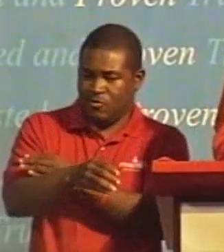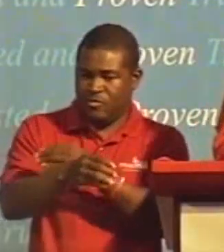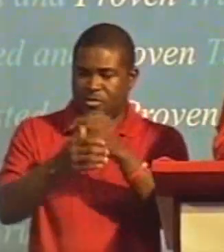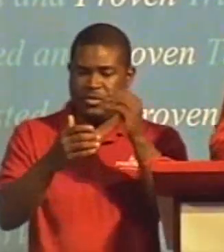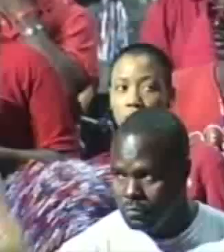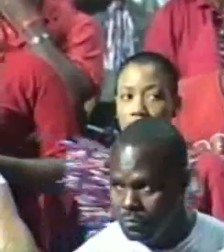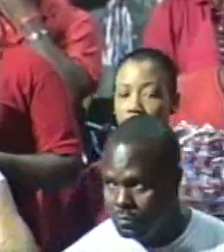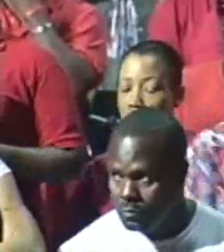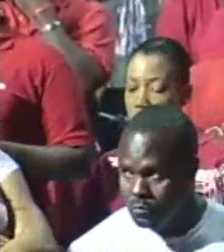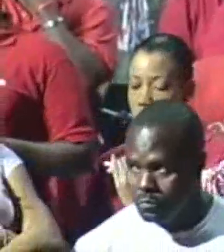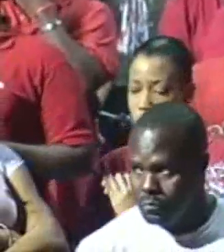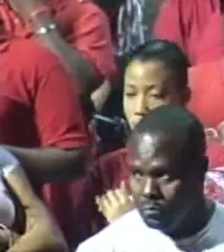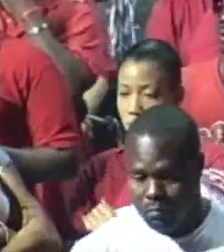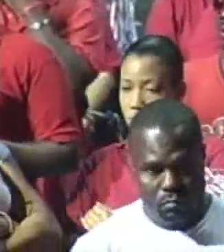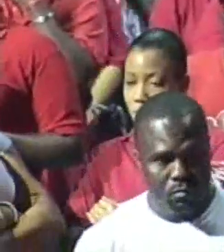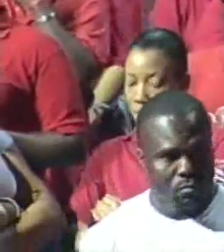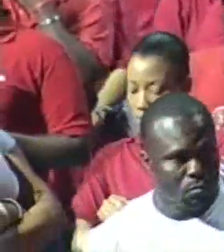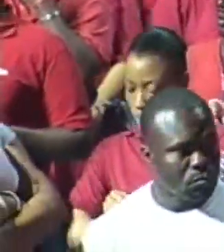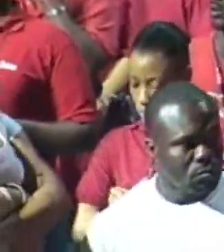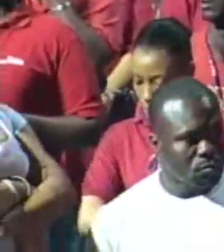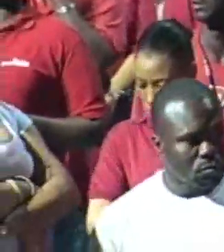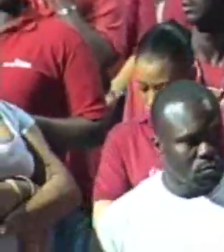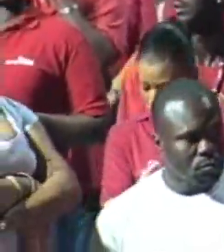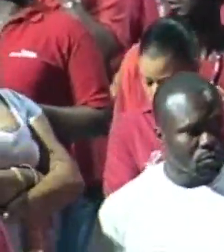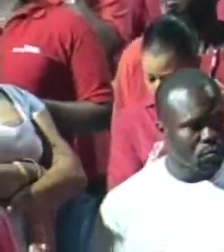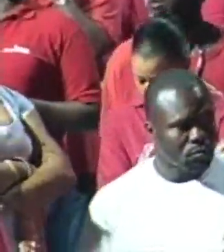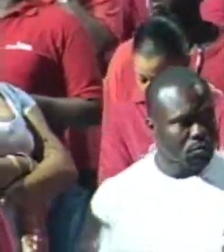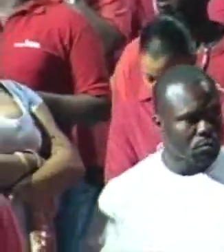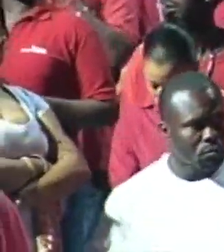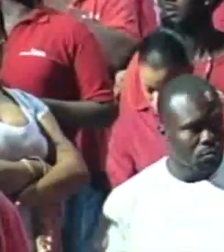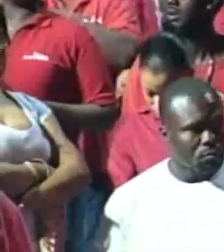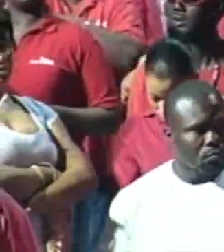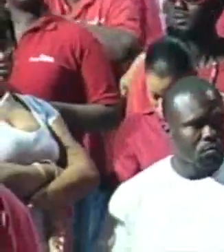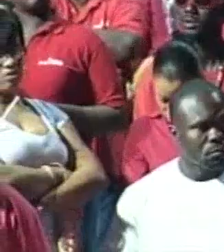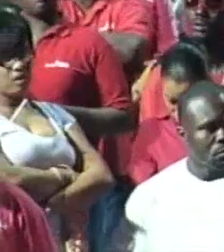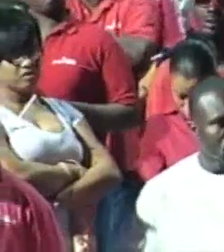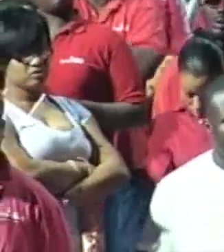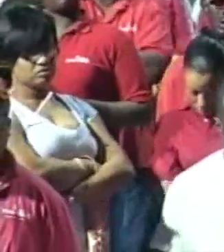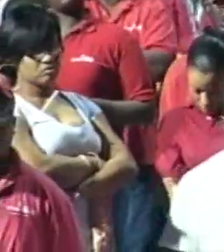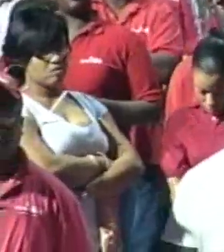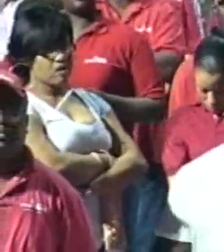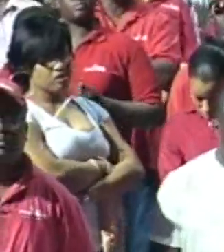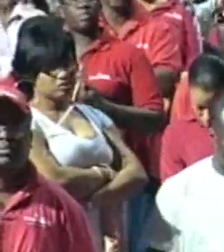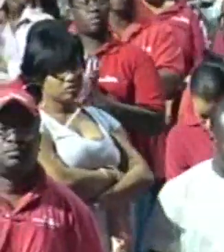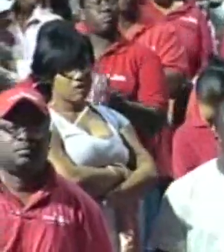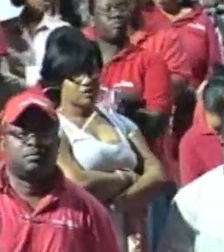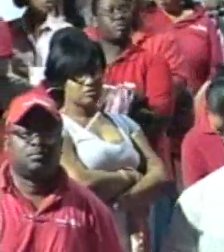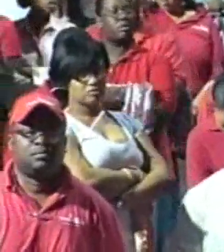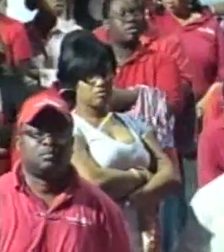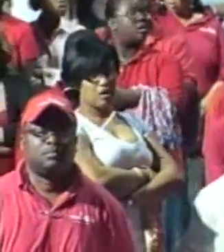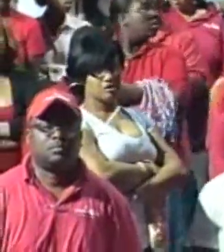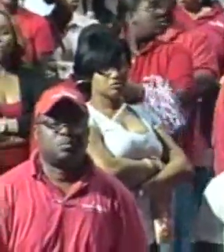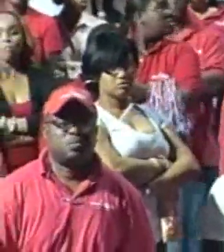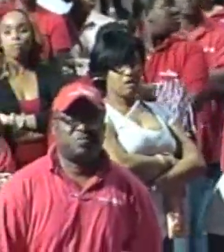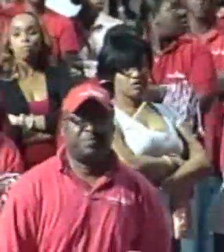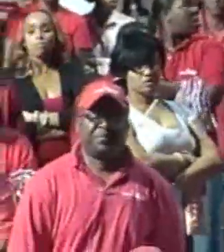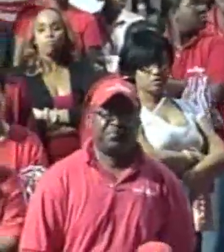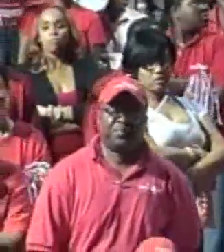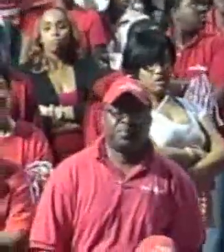intersection on Eastern Road at Fox Hill Road, here at Johnson Road and Newgate Road near Blair and Shirley Street.